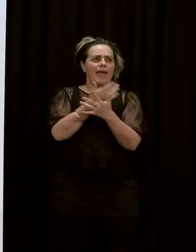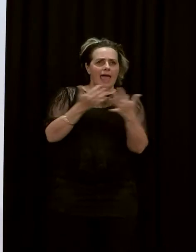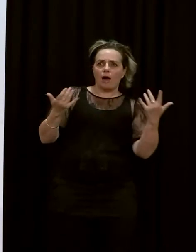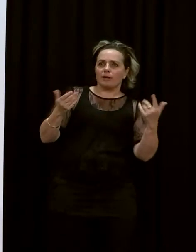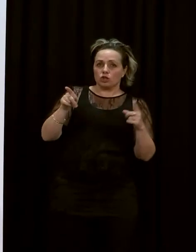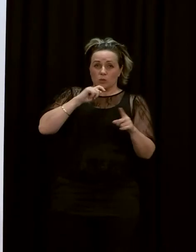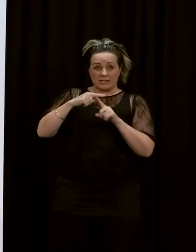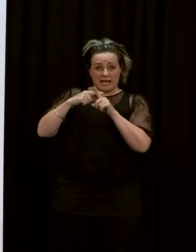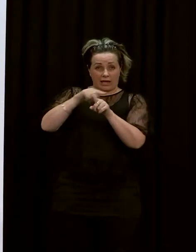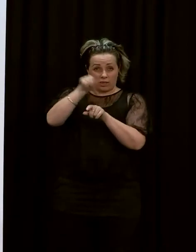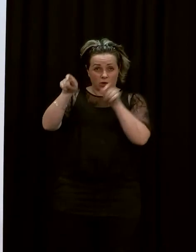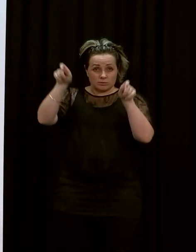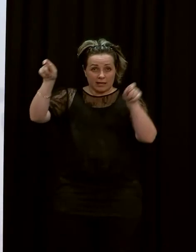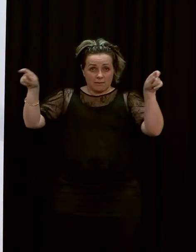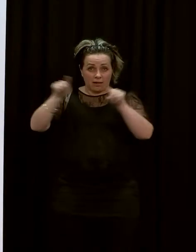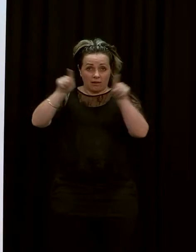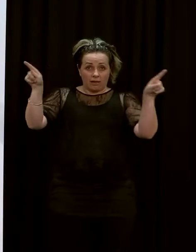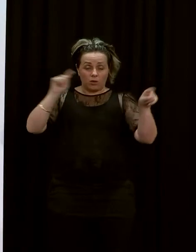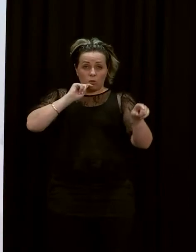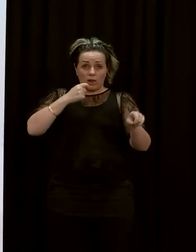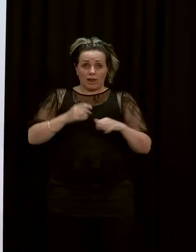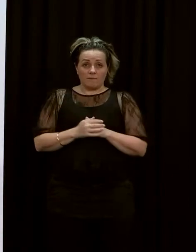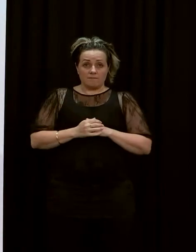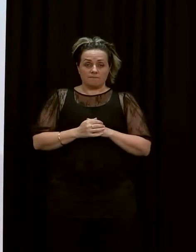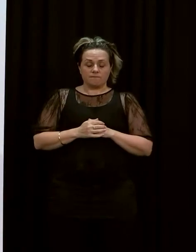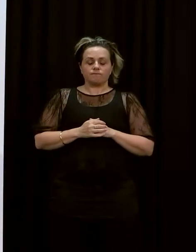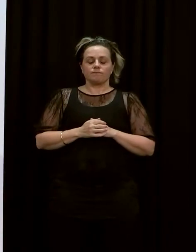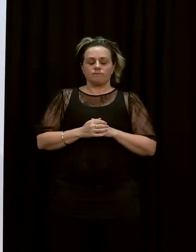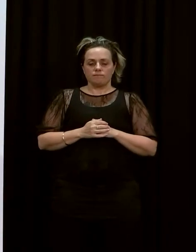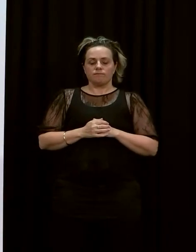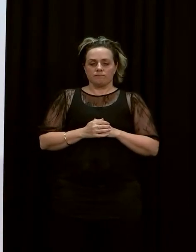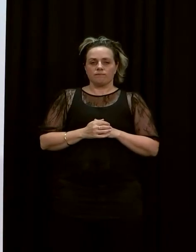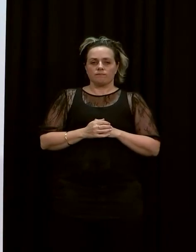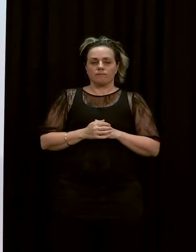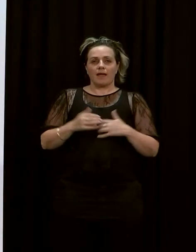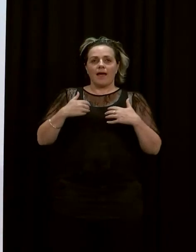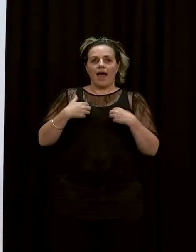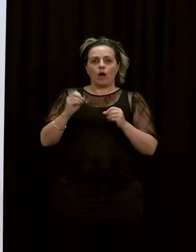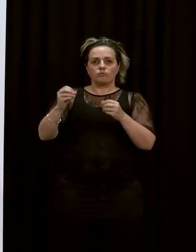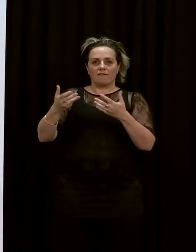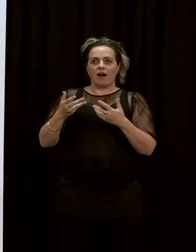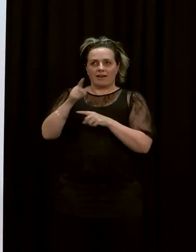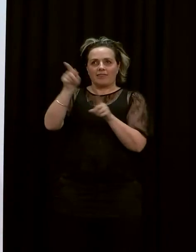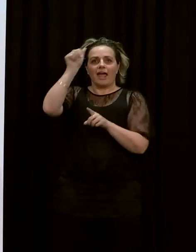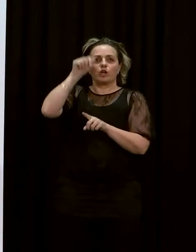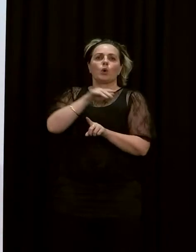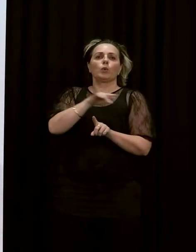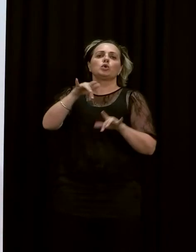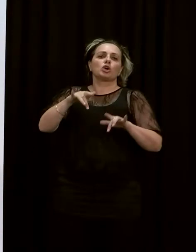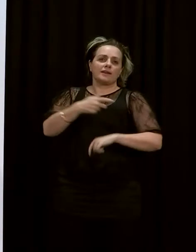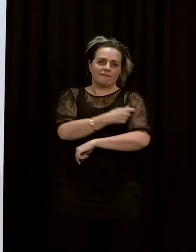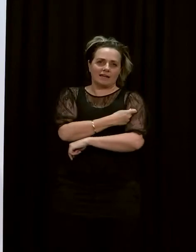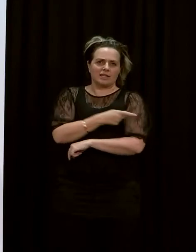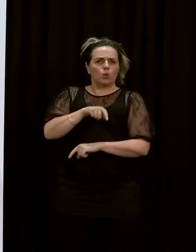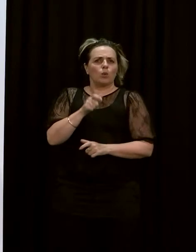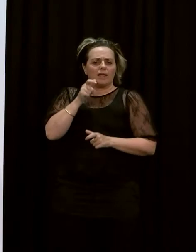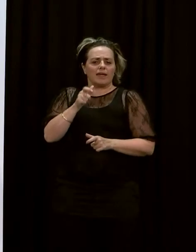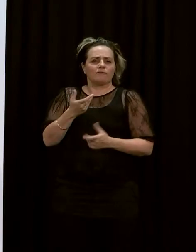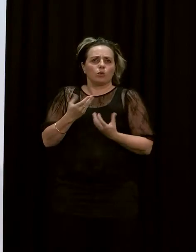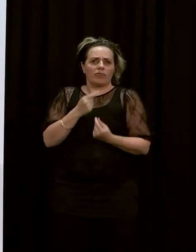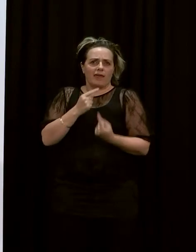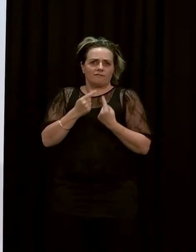those people? Yeah, well, obviously, so we health providers do know who are unvaccinated, and of course we're careful with that information and who